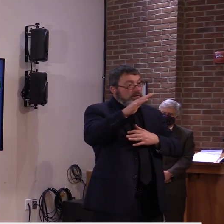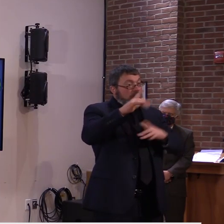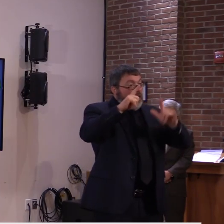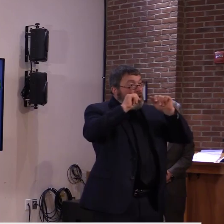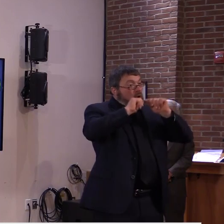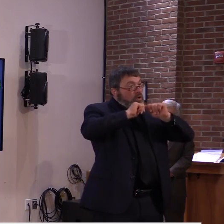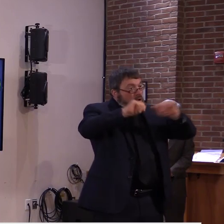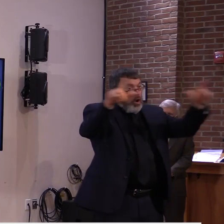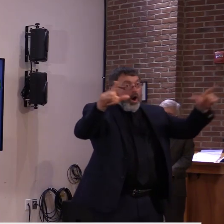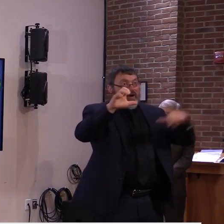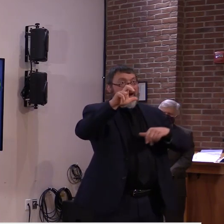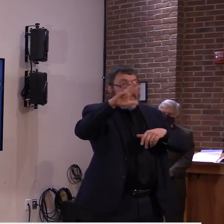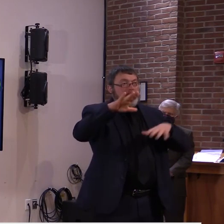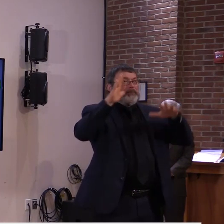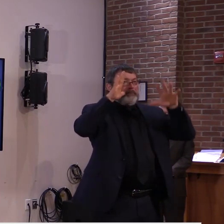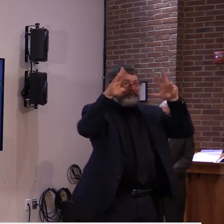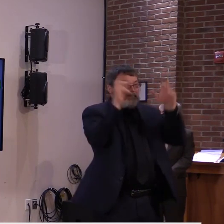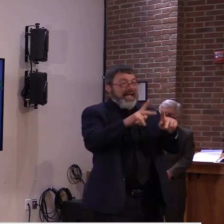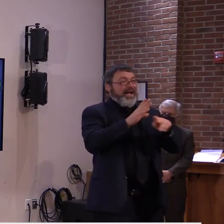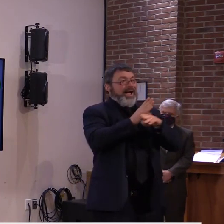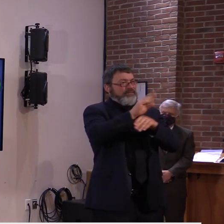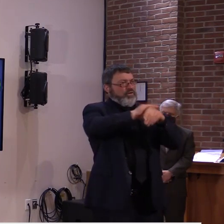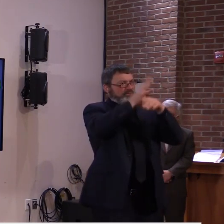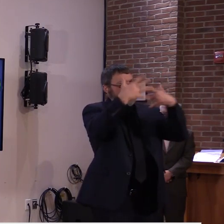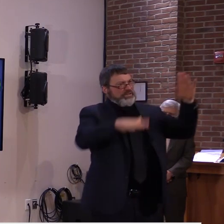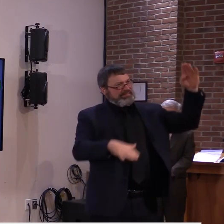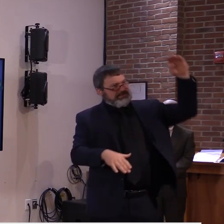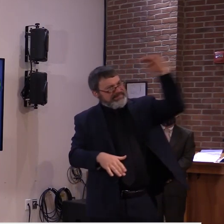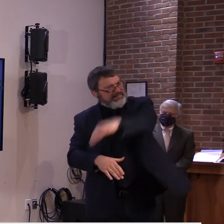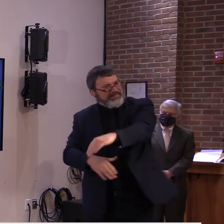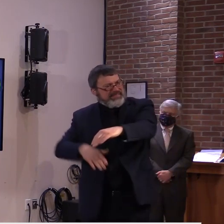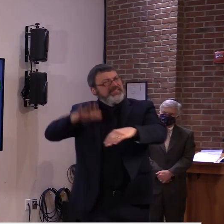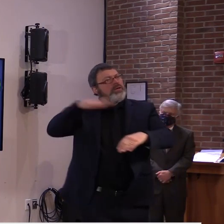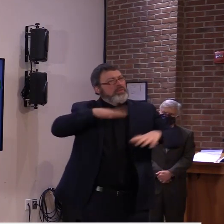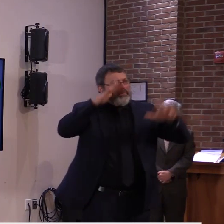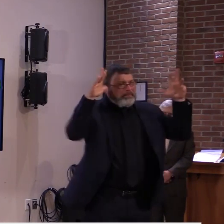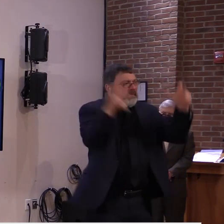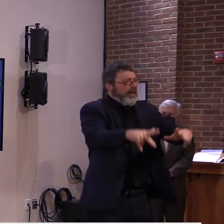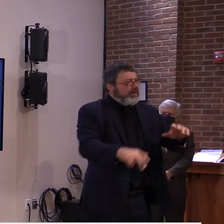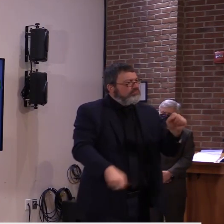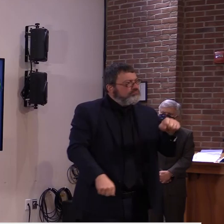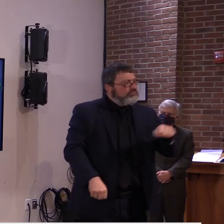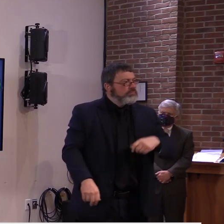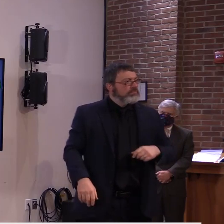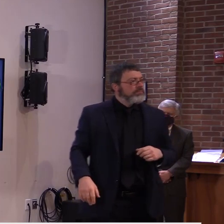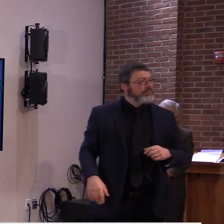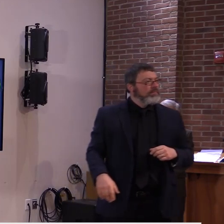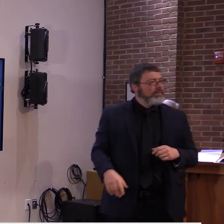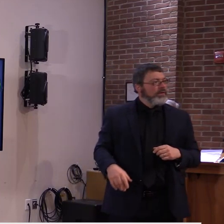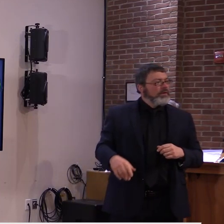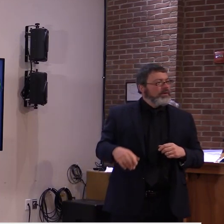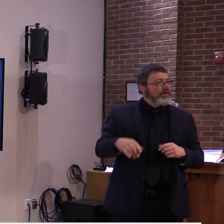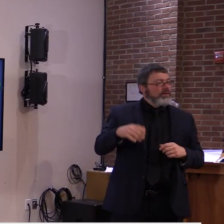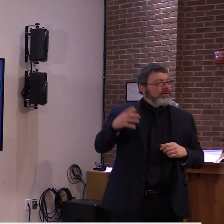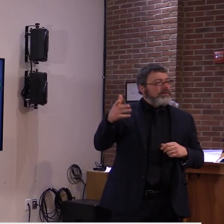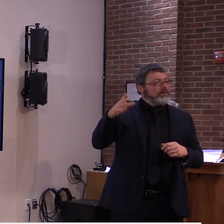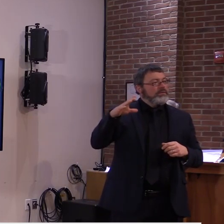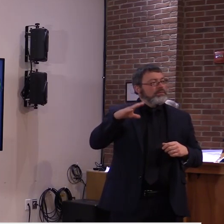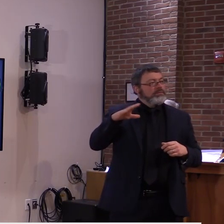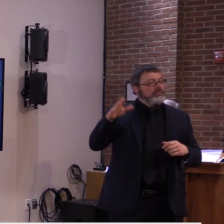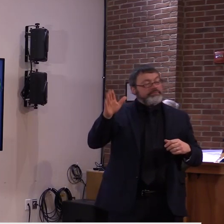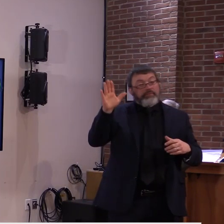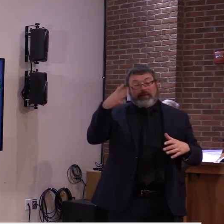it's necessary to take this step at this point in time, with the hopes again of opening them back up, all the clubs